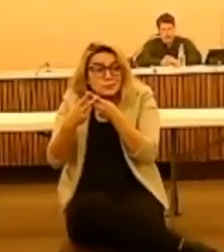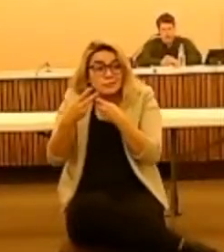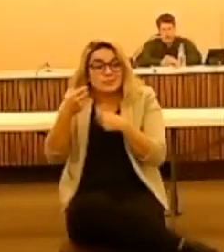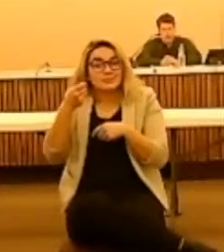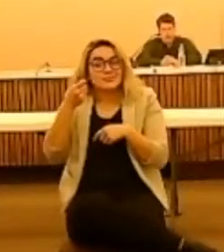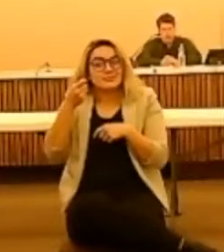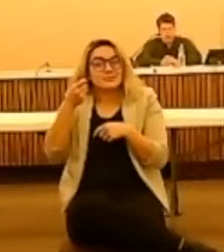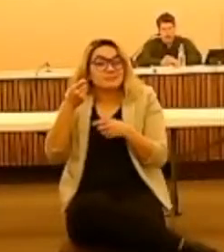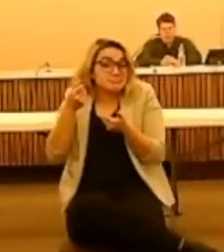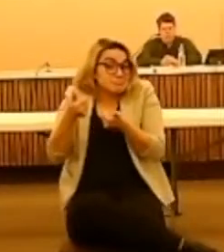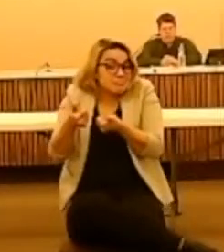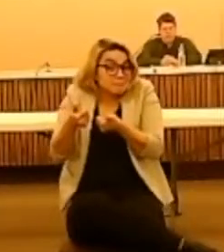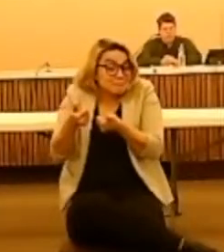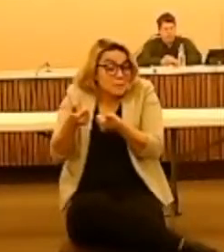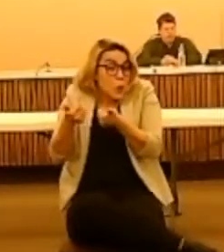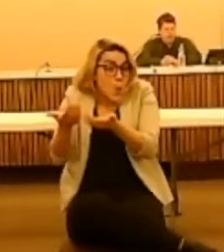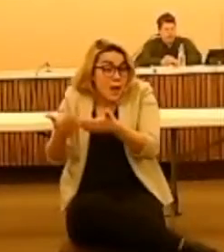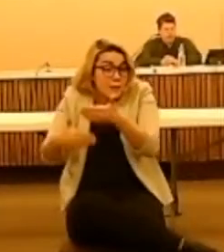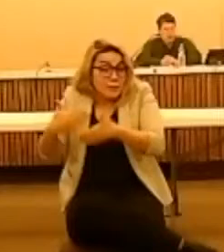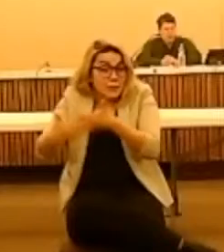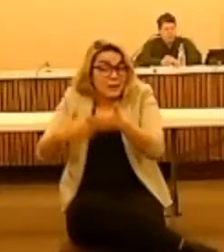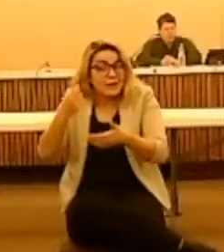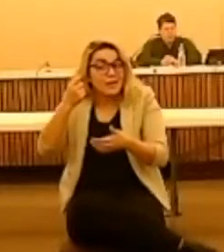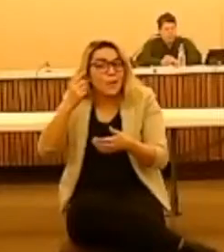property, not 150 feet.